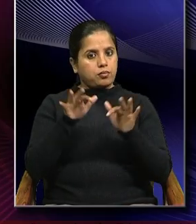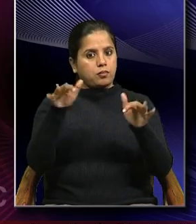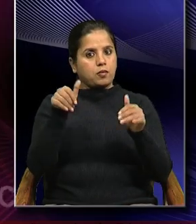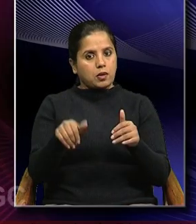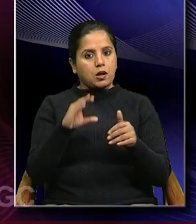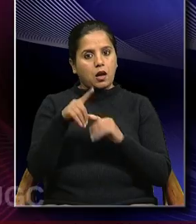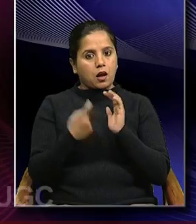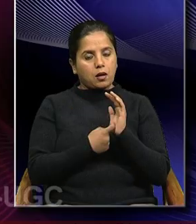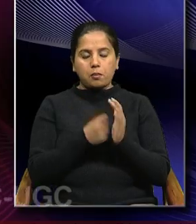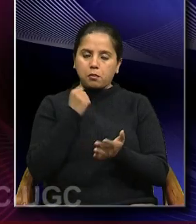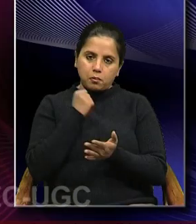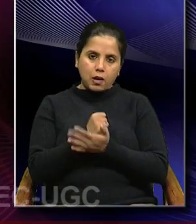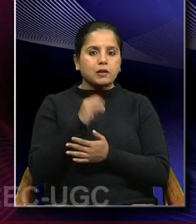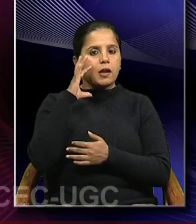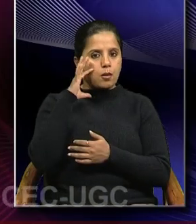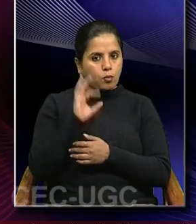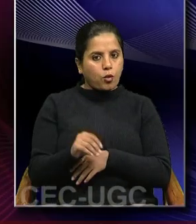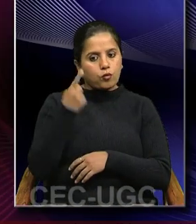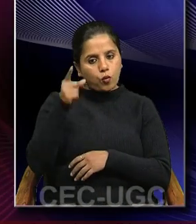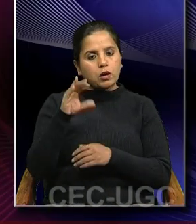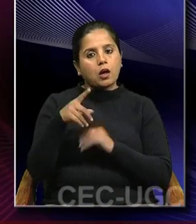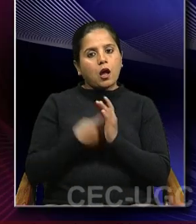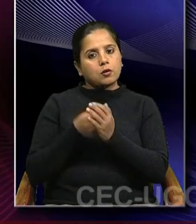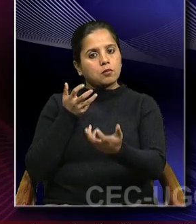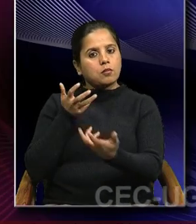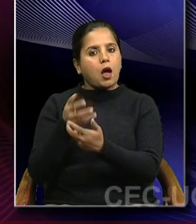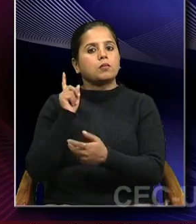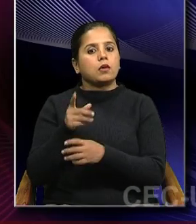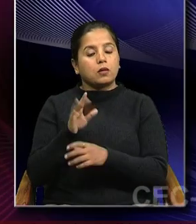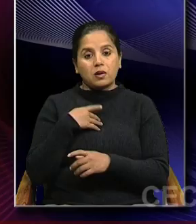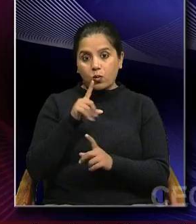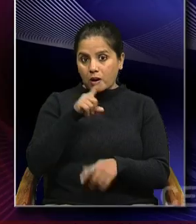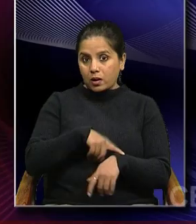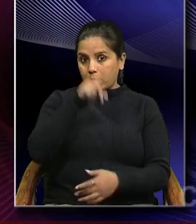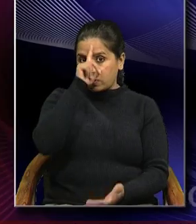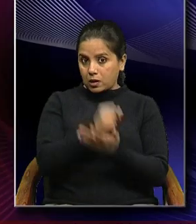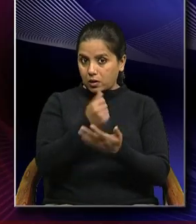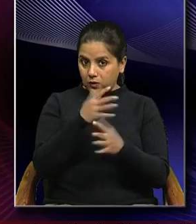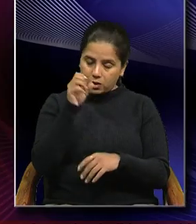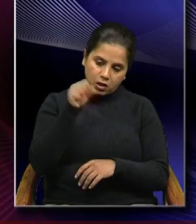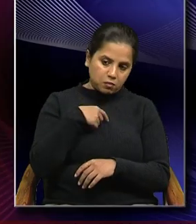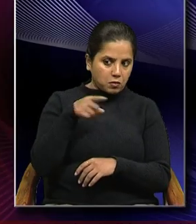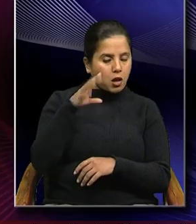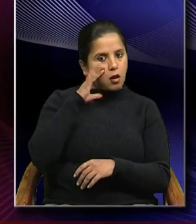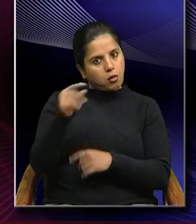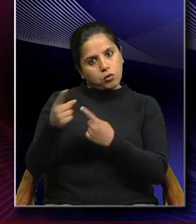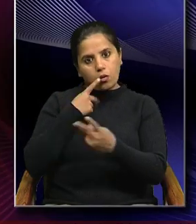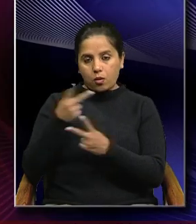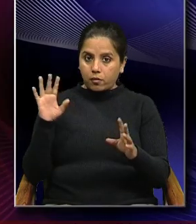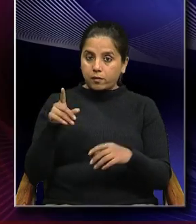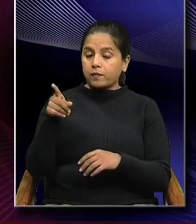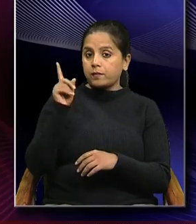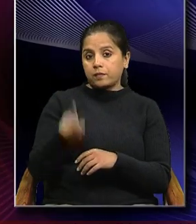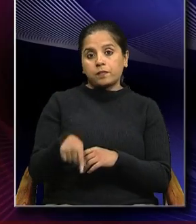customer must be relevant to that customer. And once I have decided that yes, I am talking to a relevant person, there has to